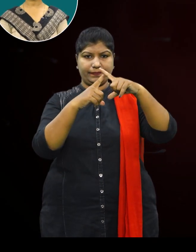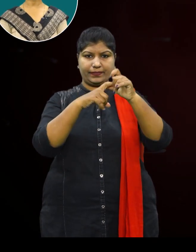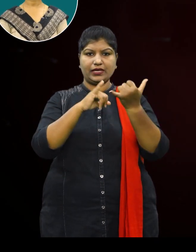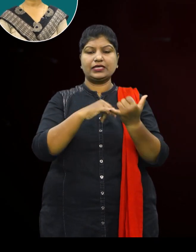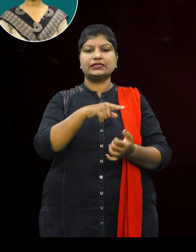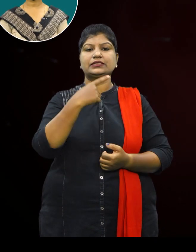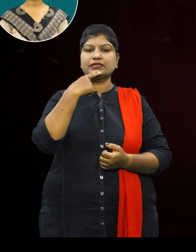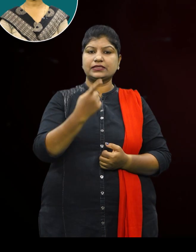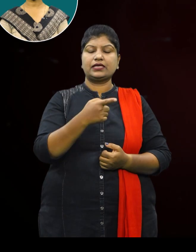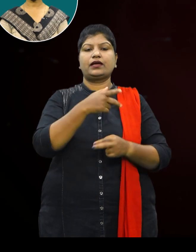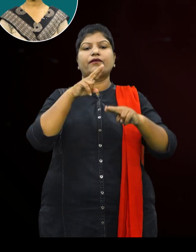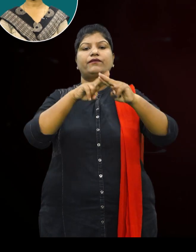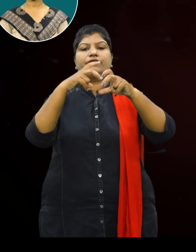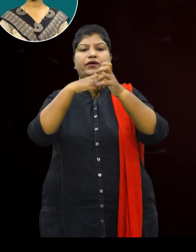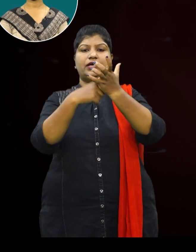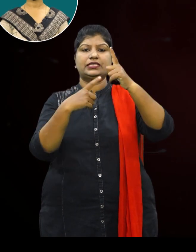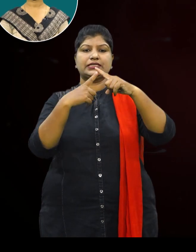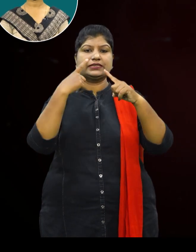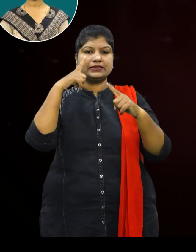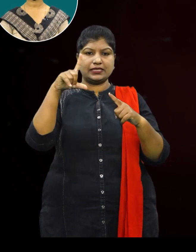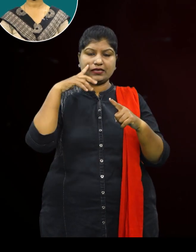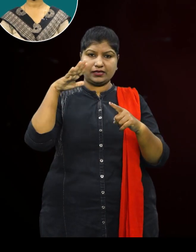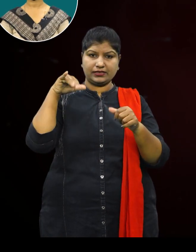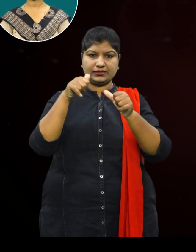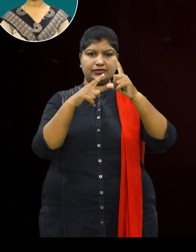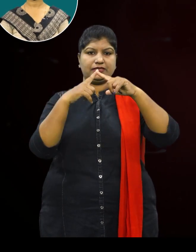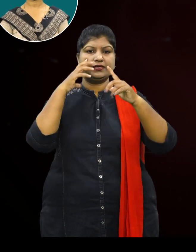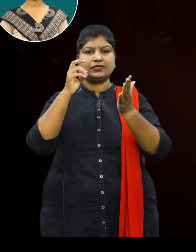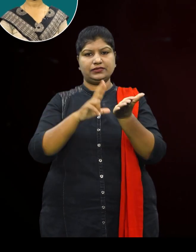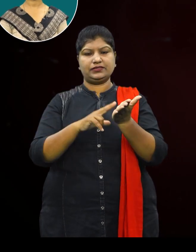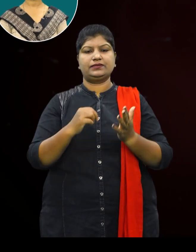is called fertilization.